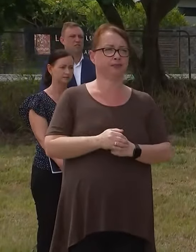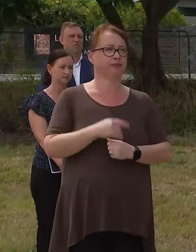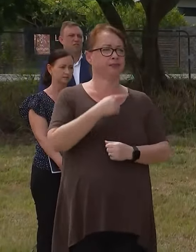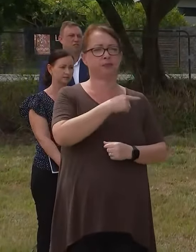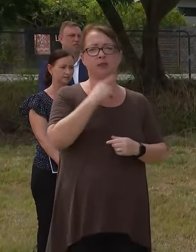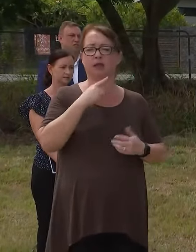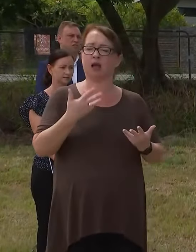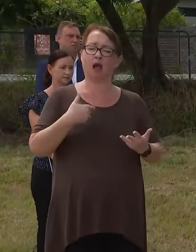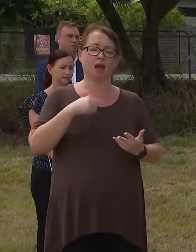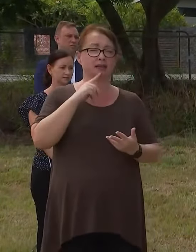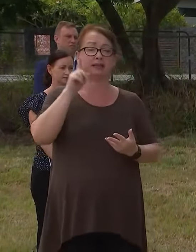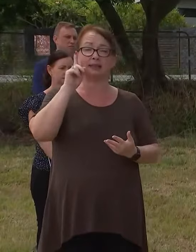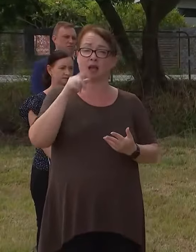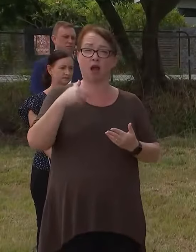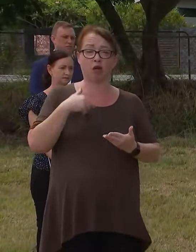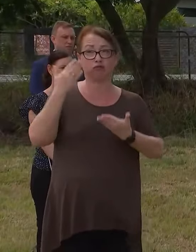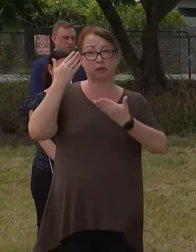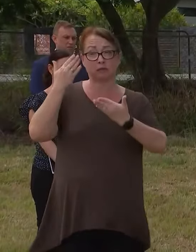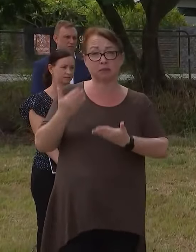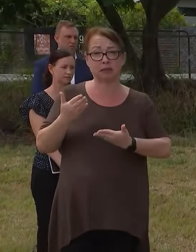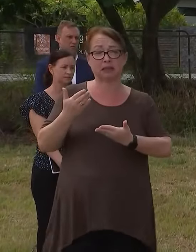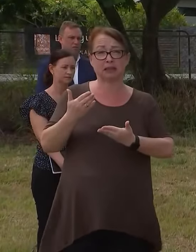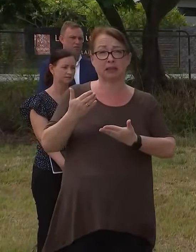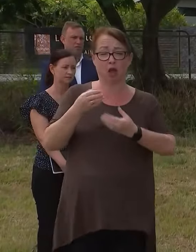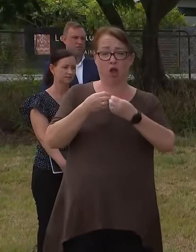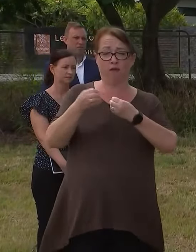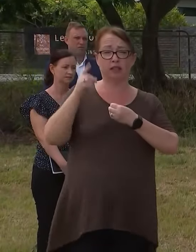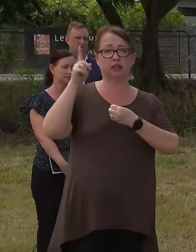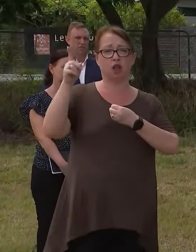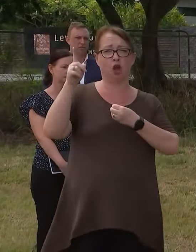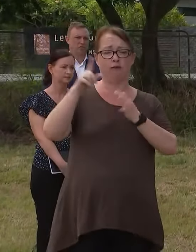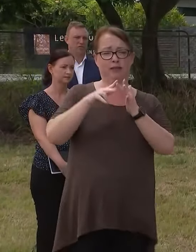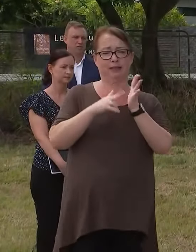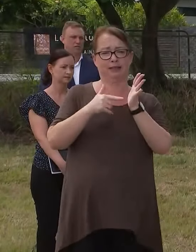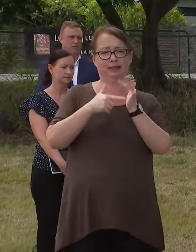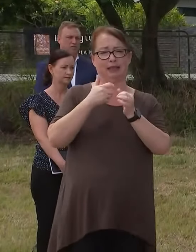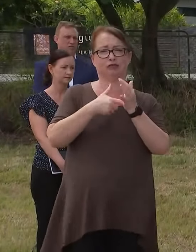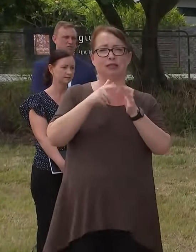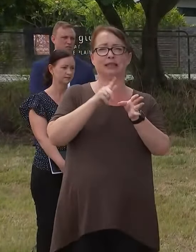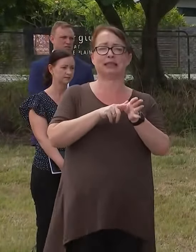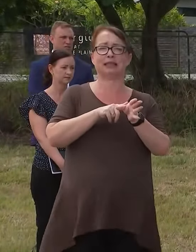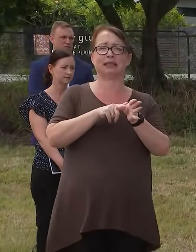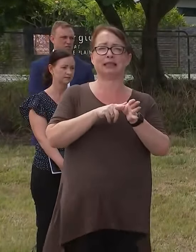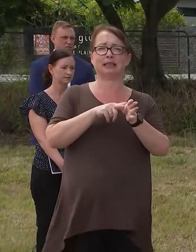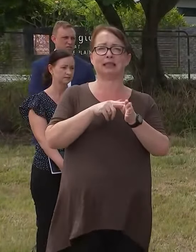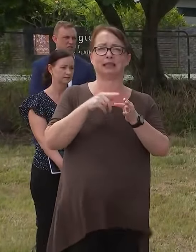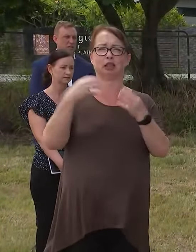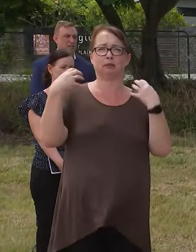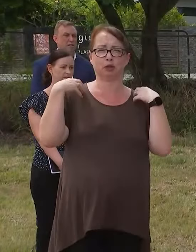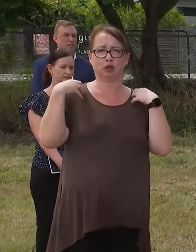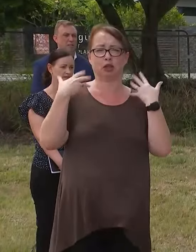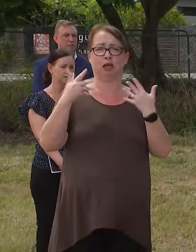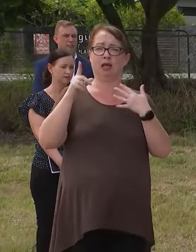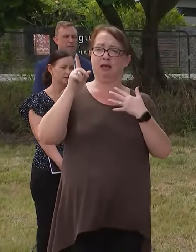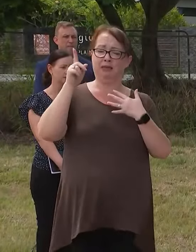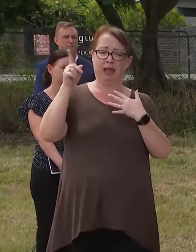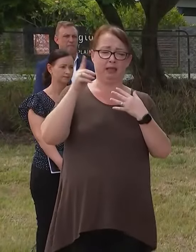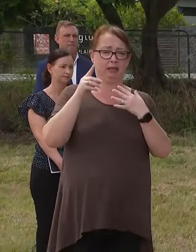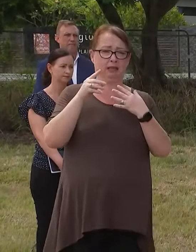I absolutely respect the Office of the Integrity Commissioner. It is an office that